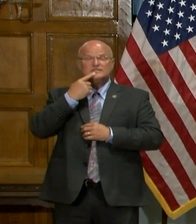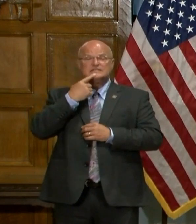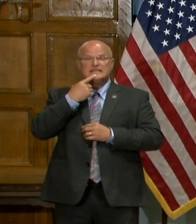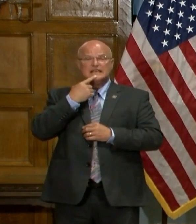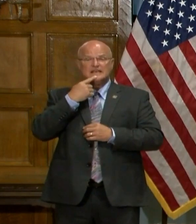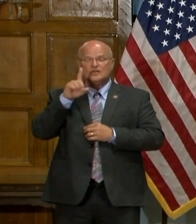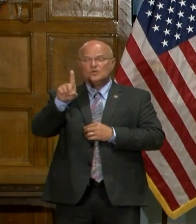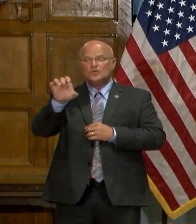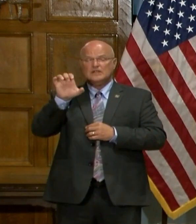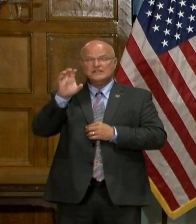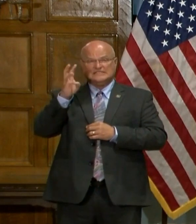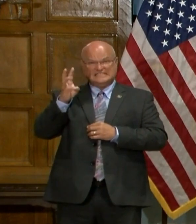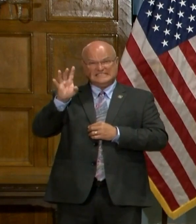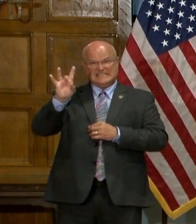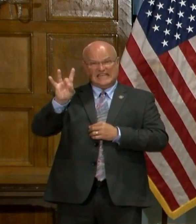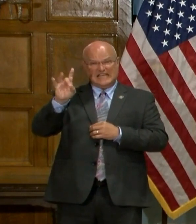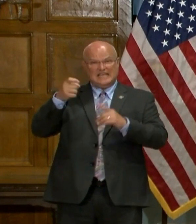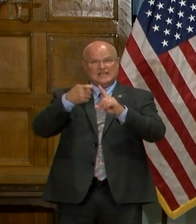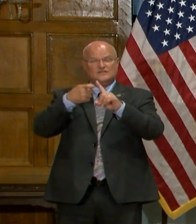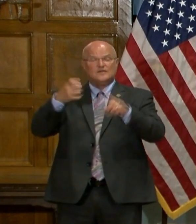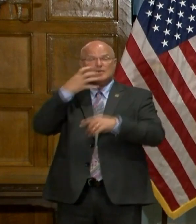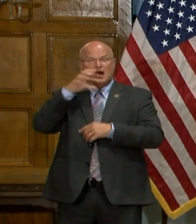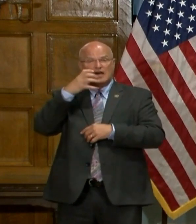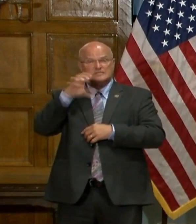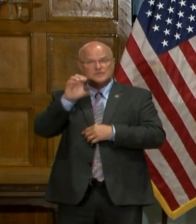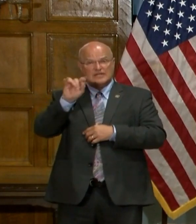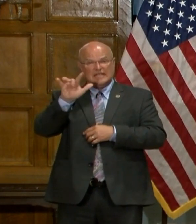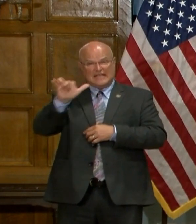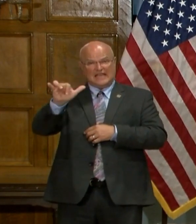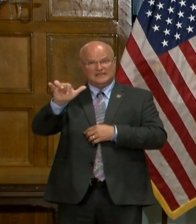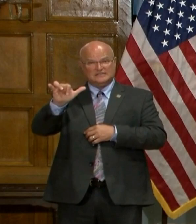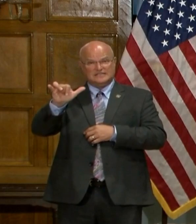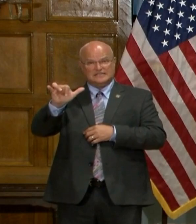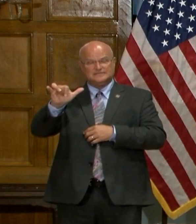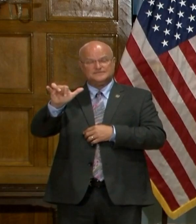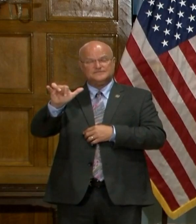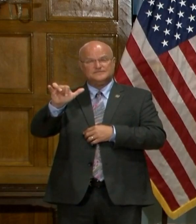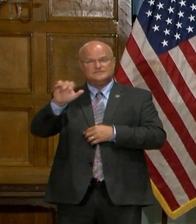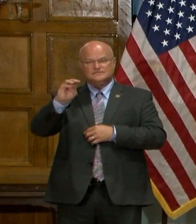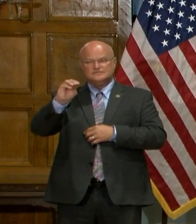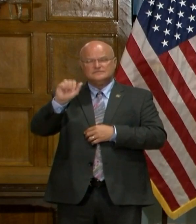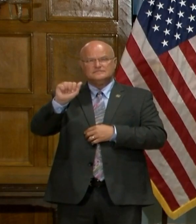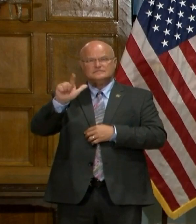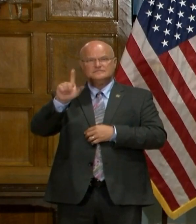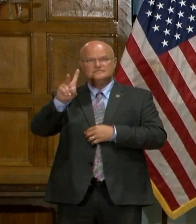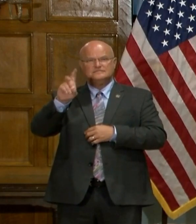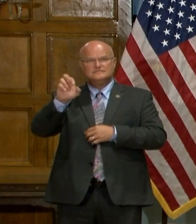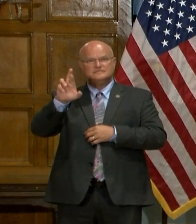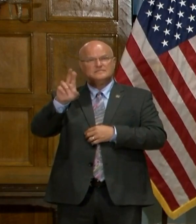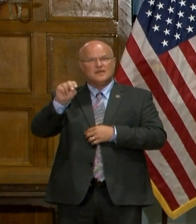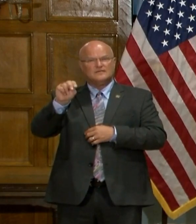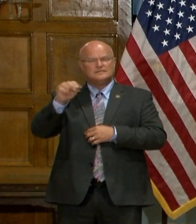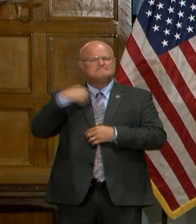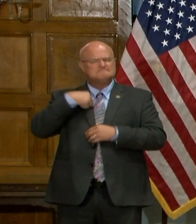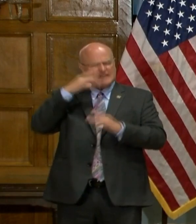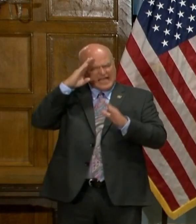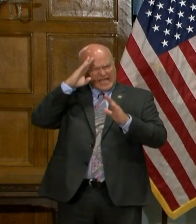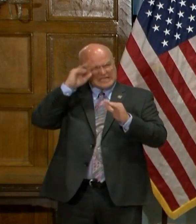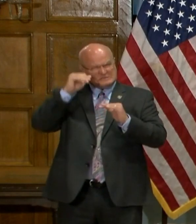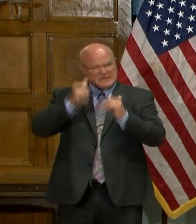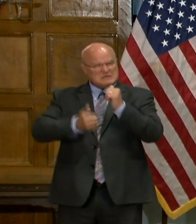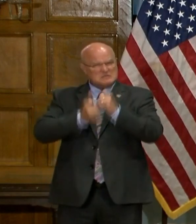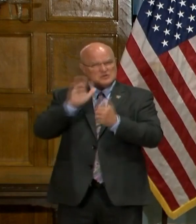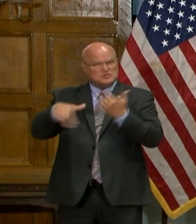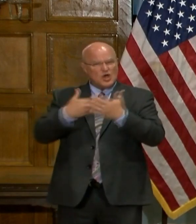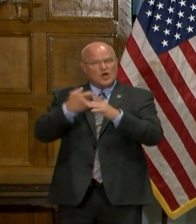mentioned, 168 of those came from Hot Spring County, from the city of Malvern. Again, I suspect most or all of